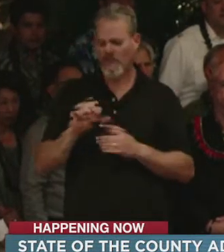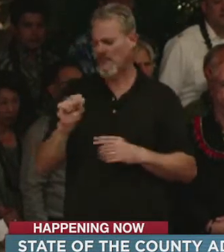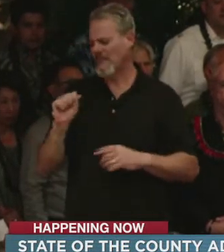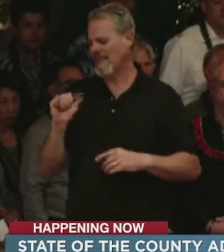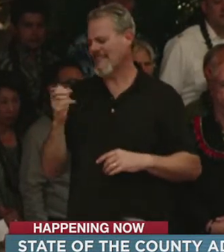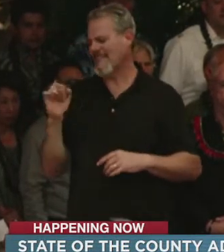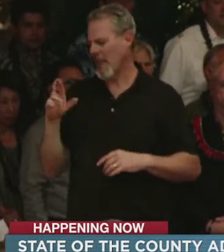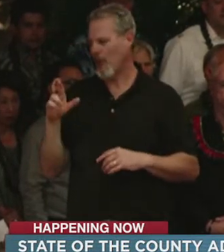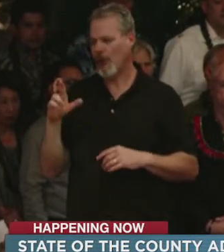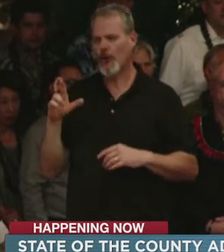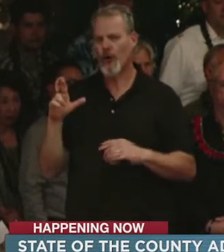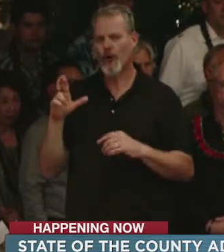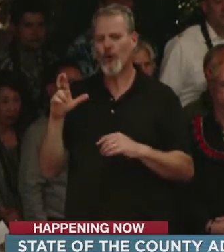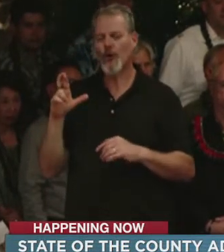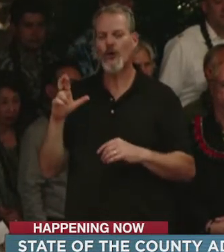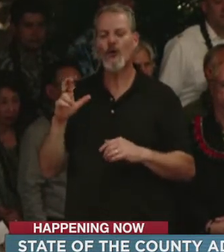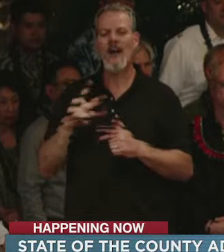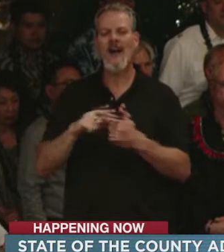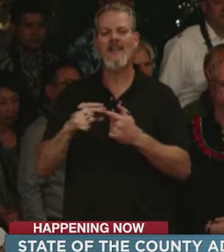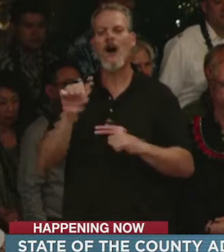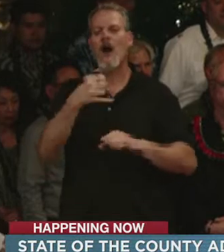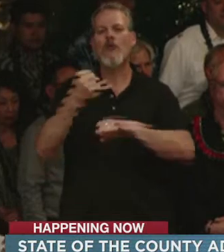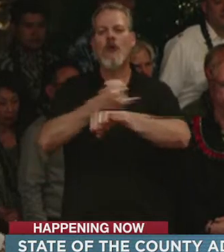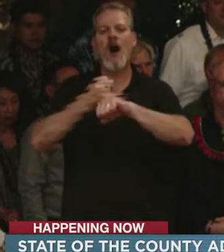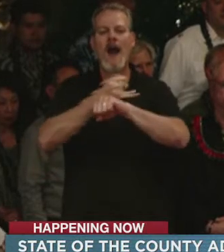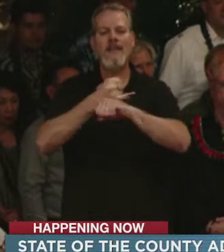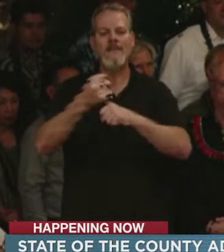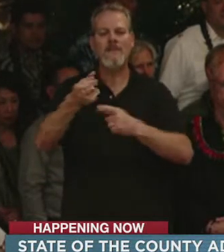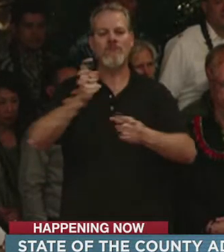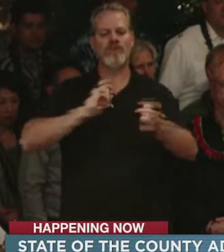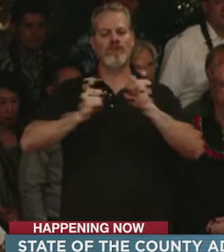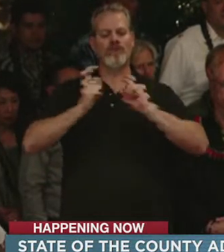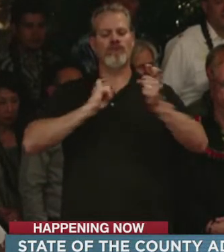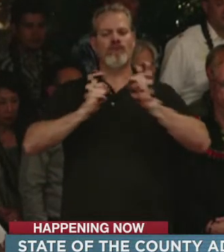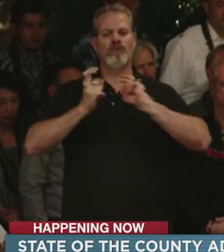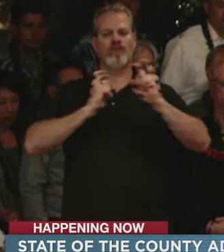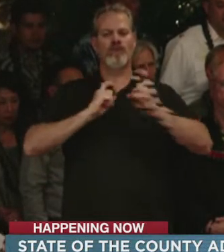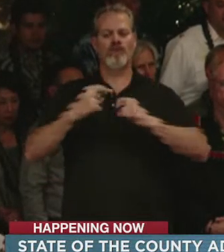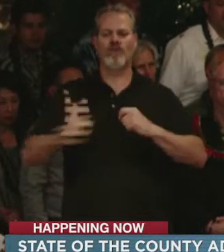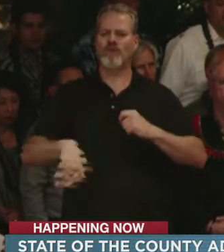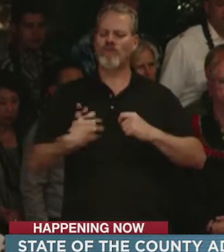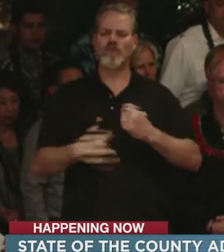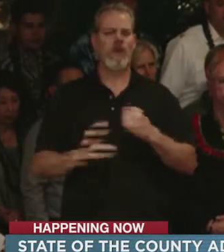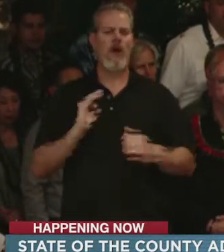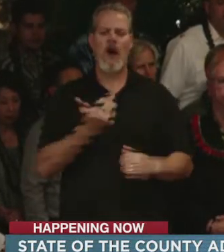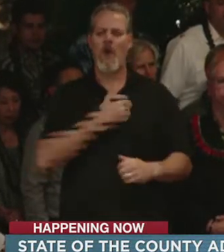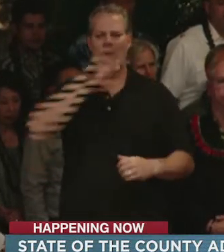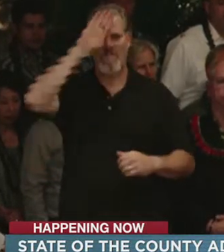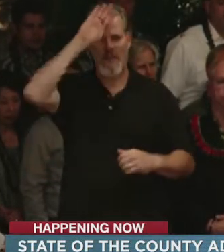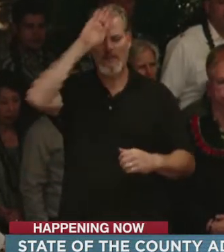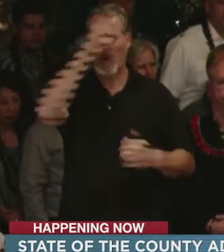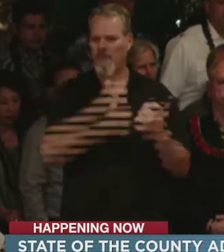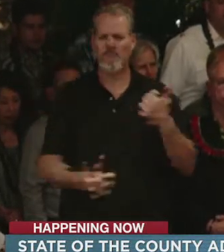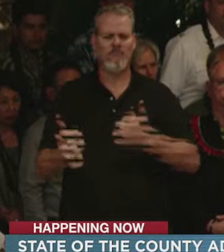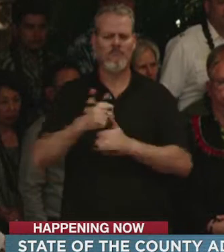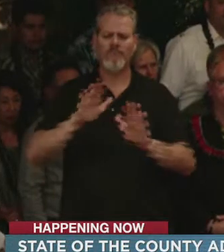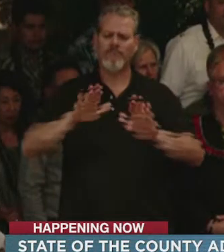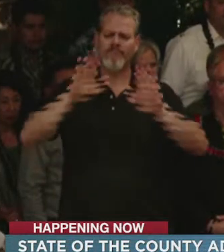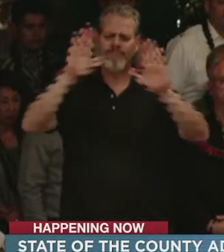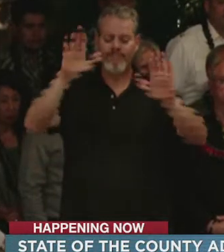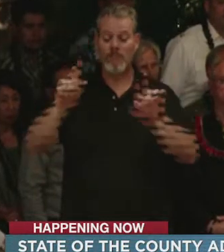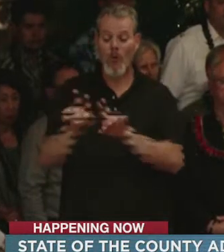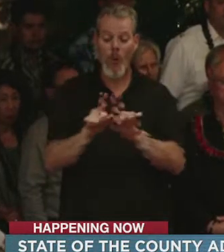online donors, on Island donors, who contributed to one of our fire department's most outstanding needs. We also successfully